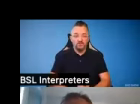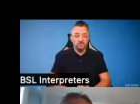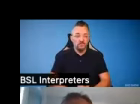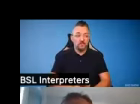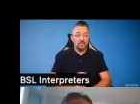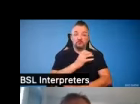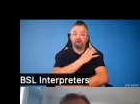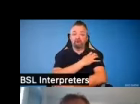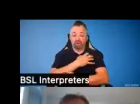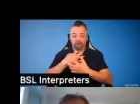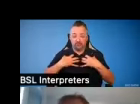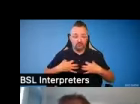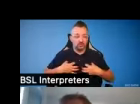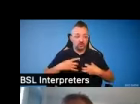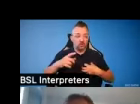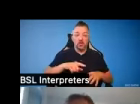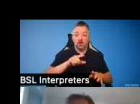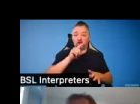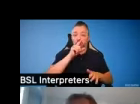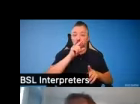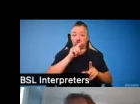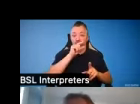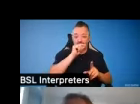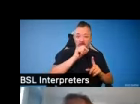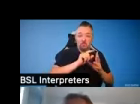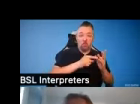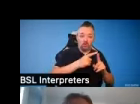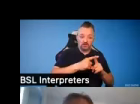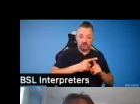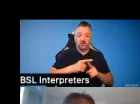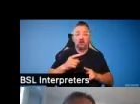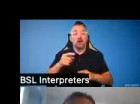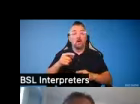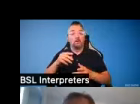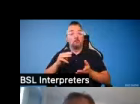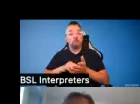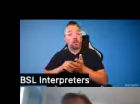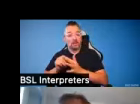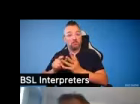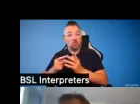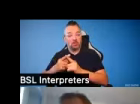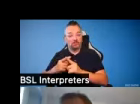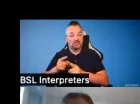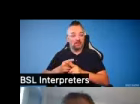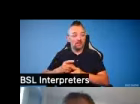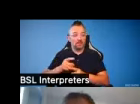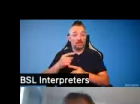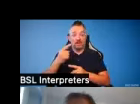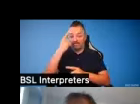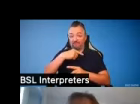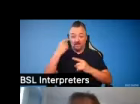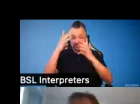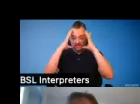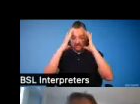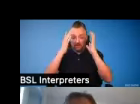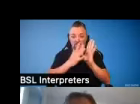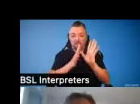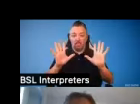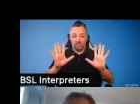is compared to chickenpox. Monkeypox rash tends to be what's called centrifugal, so on the face and the palms, rather than